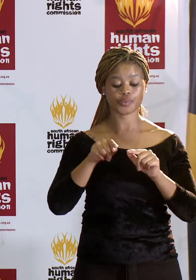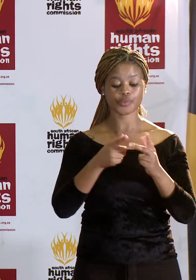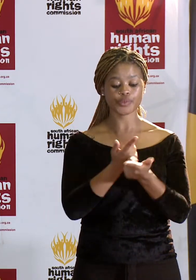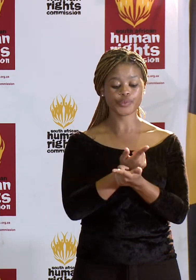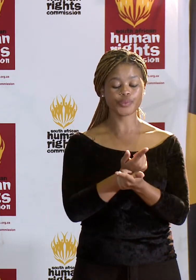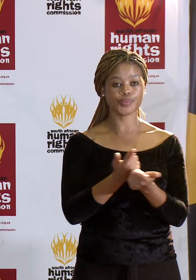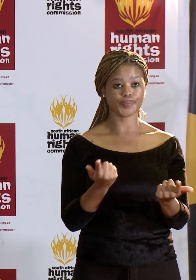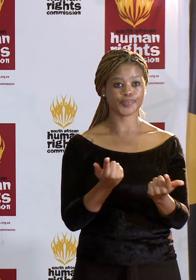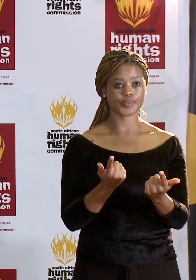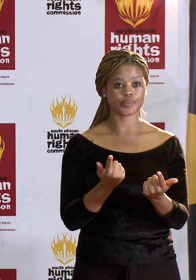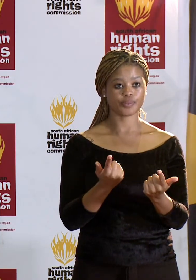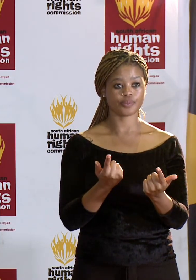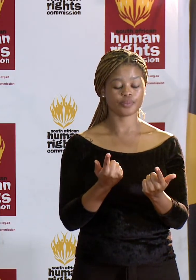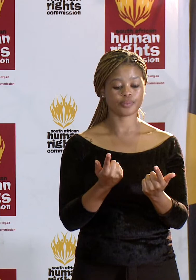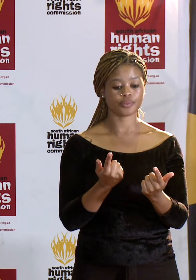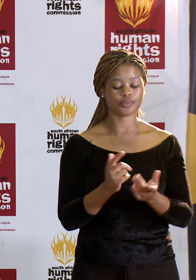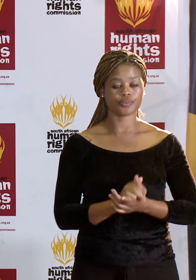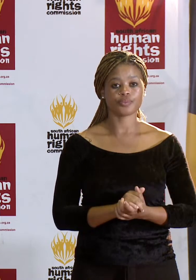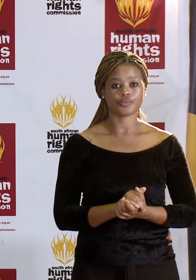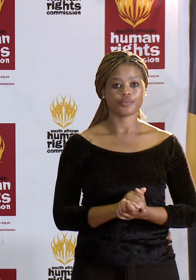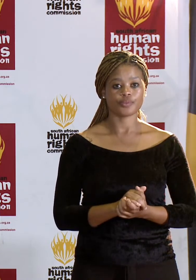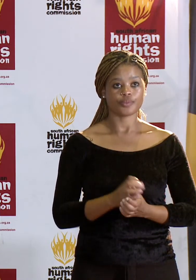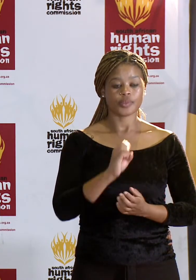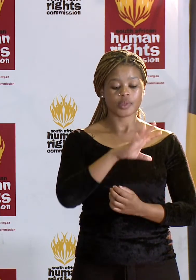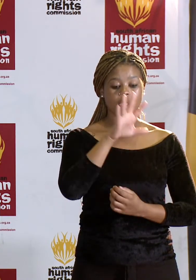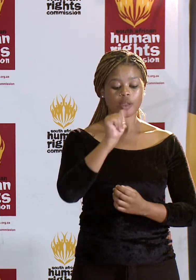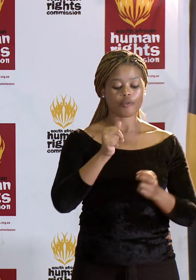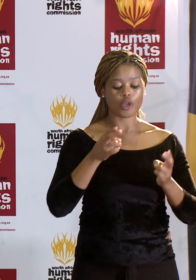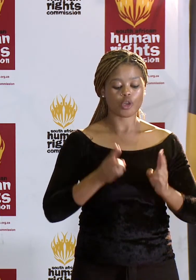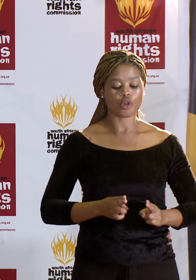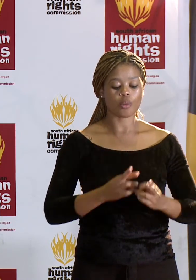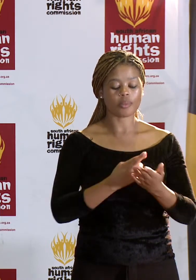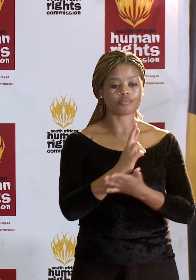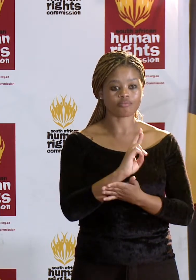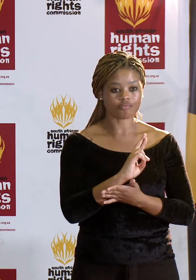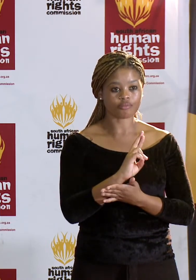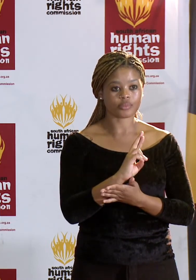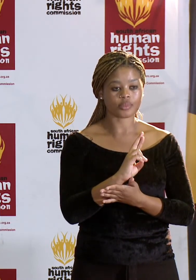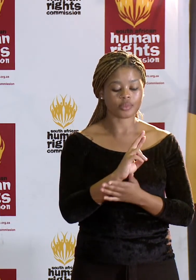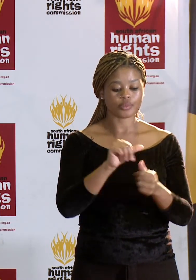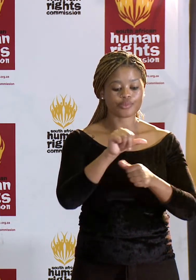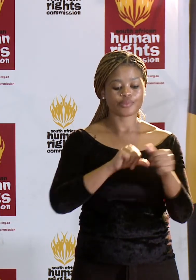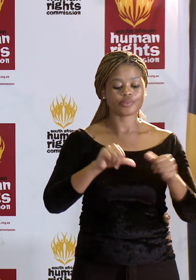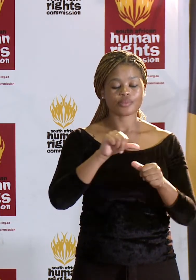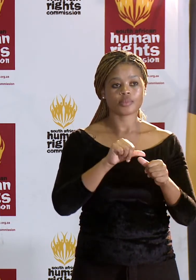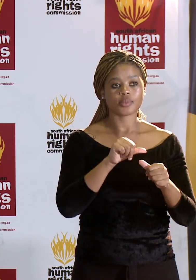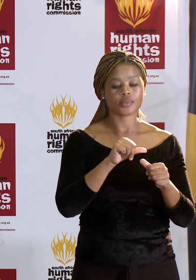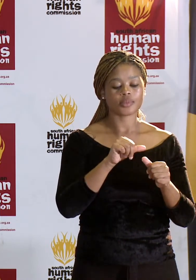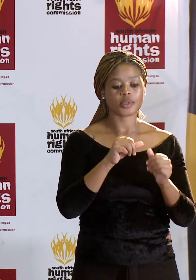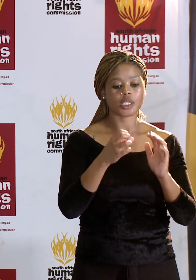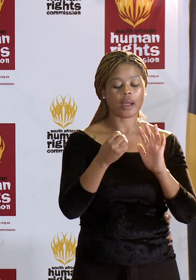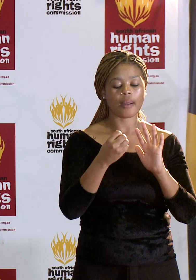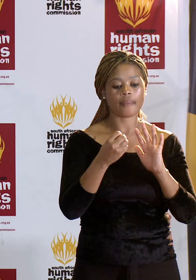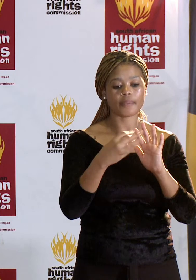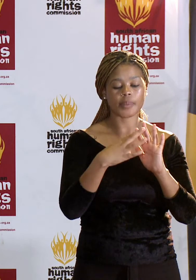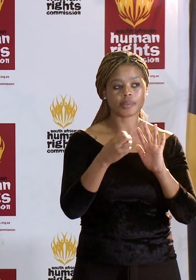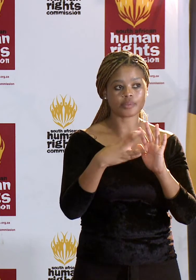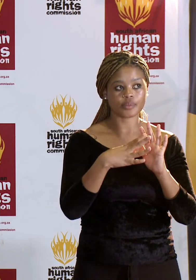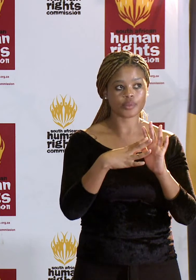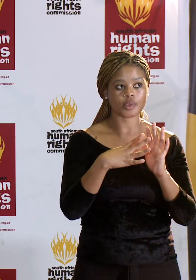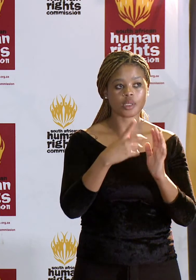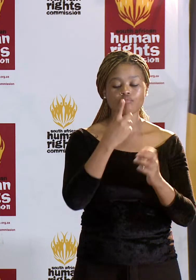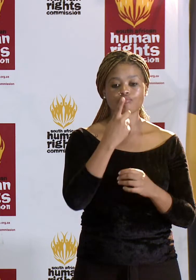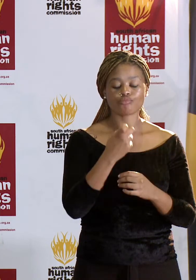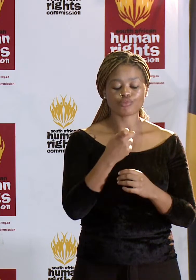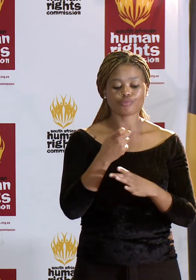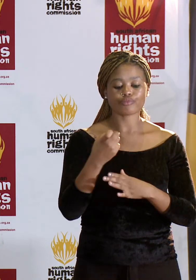launch of the South African Human Rights Commission Social Media Charter, a call